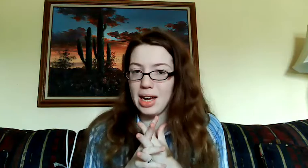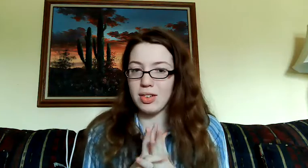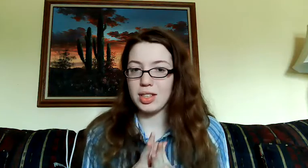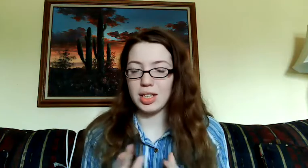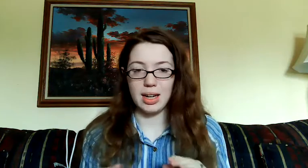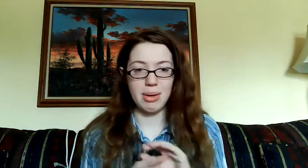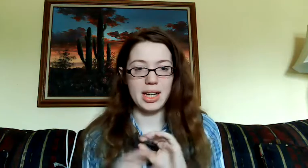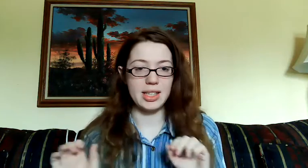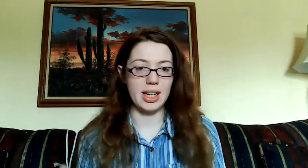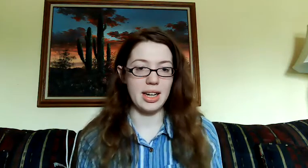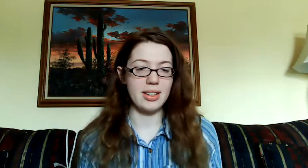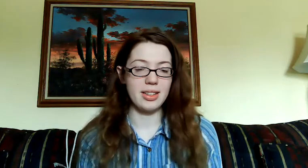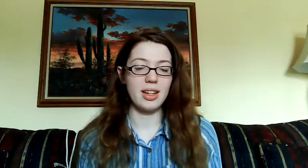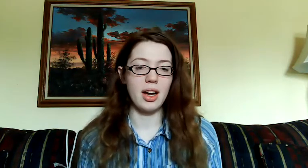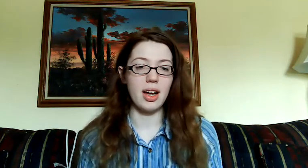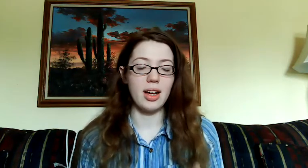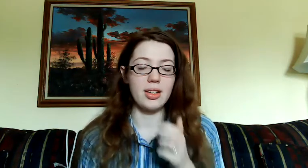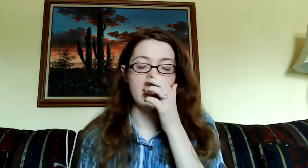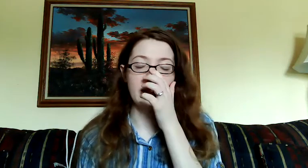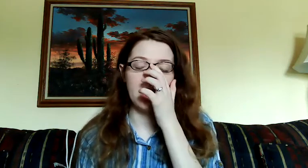to paste it underneath and